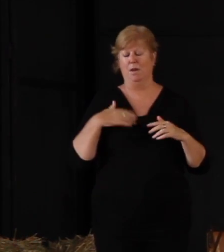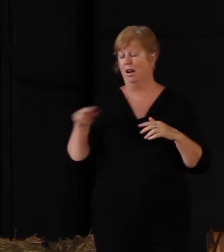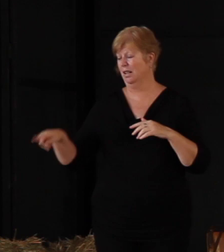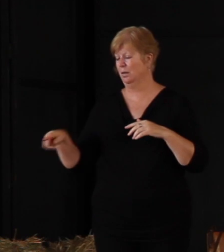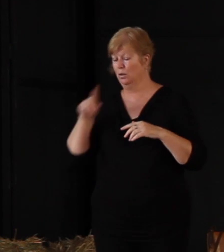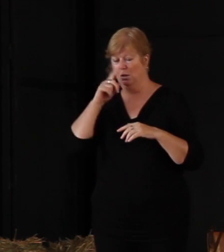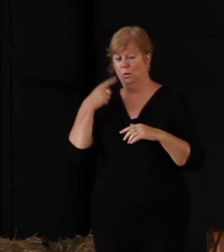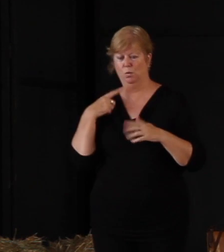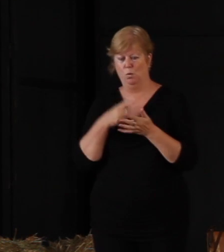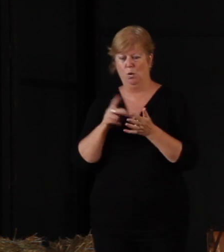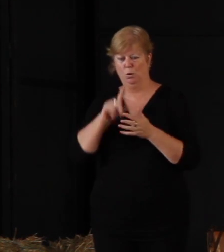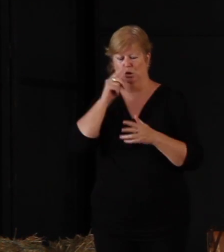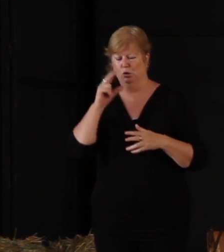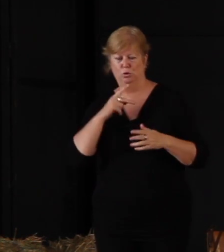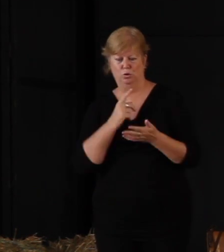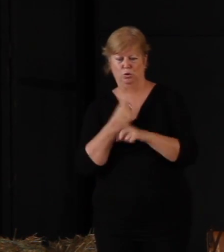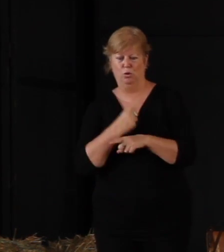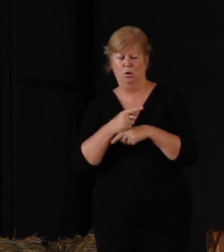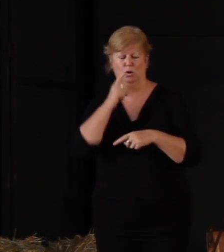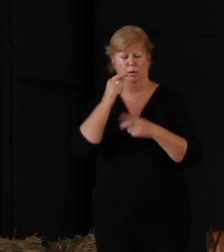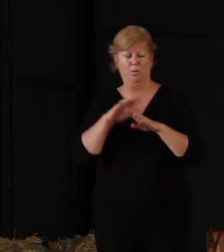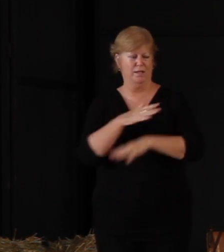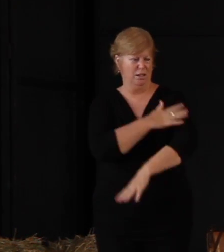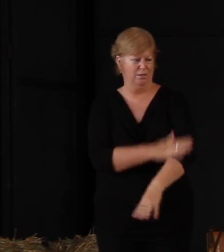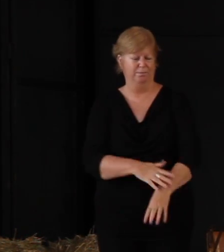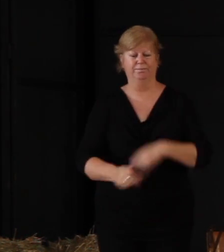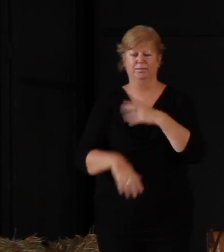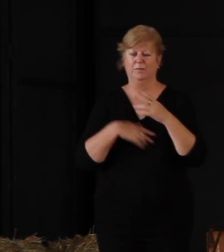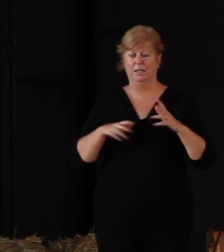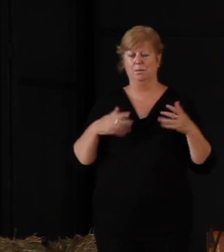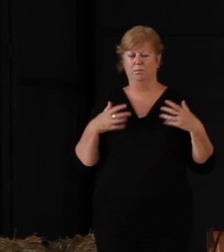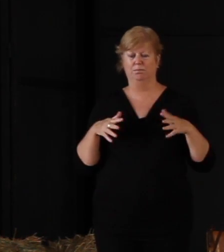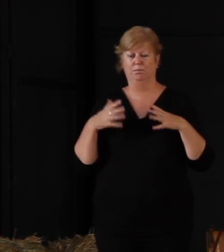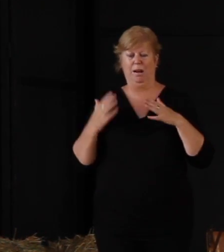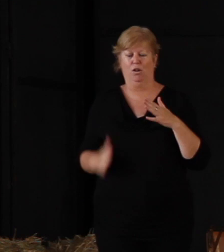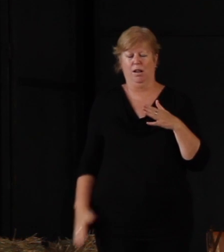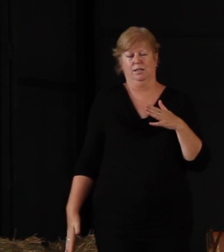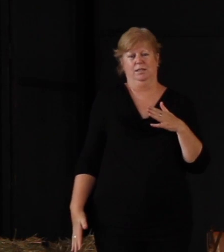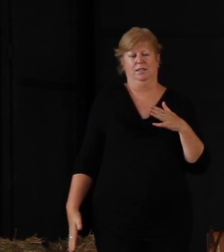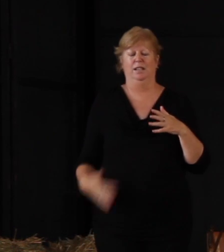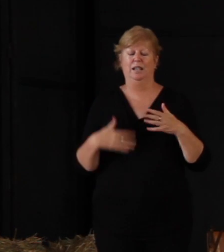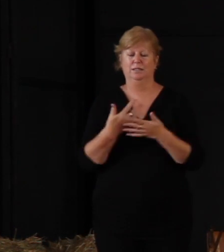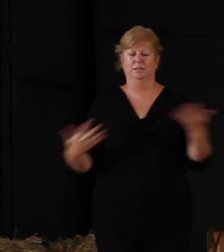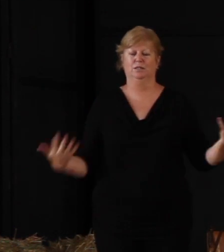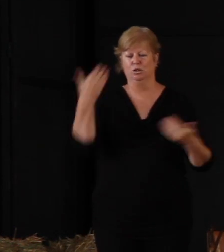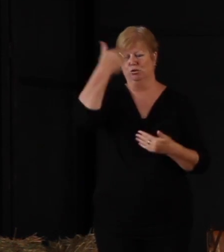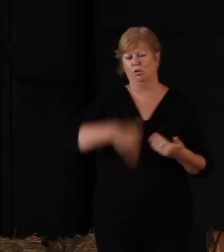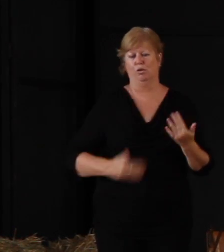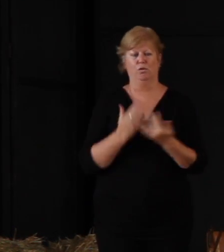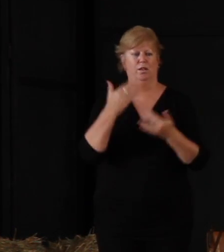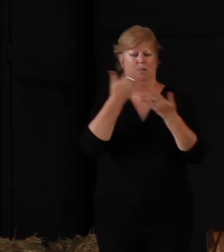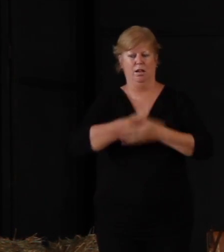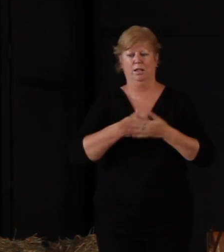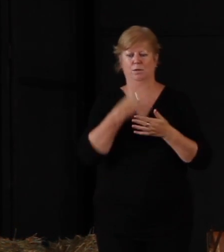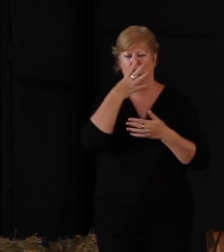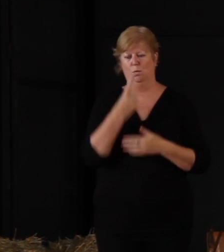could not walk, he could not talk, he could not move his right arm, and the right side of his face was paralysed. He'd had a massive stroke during the night. He was